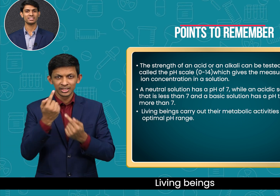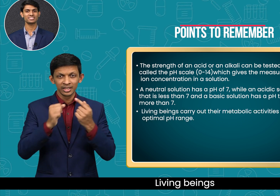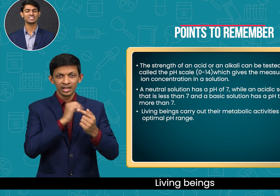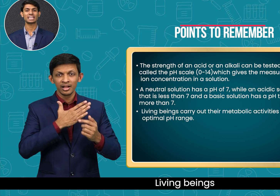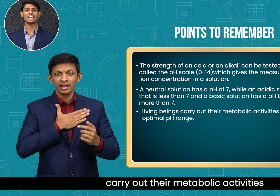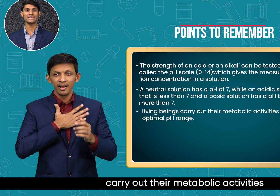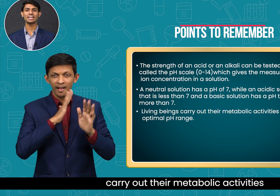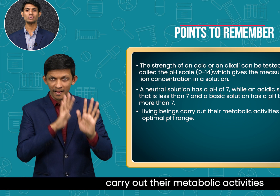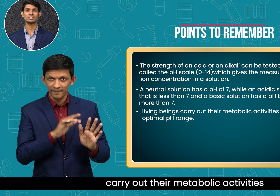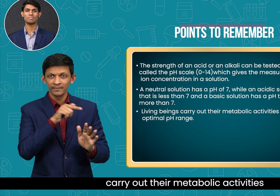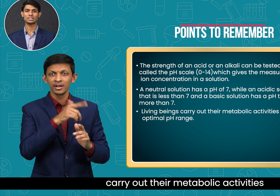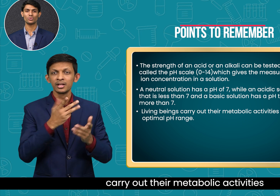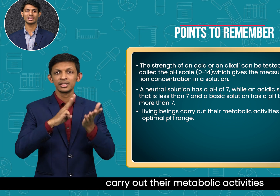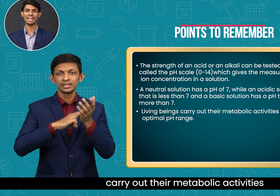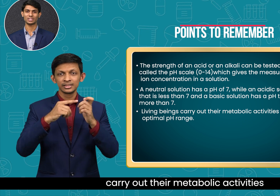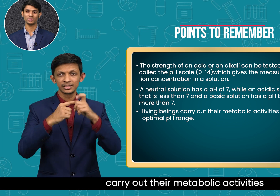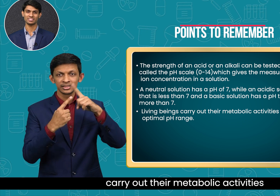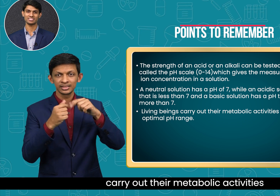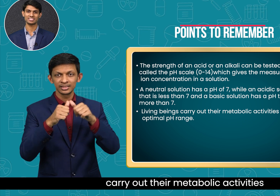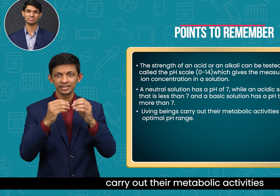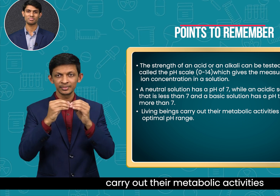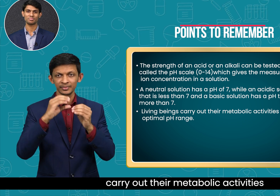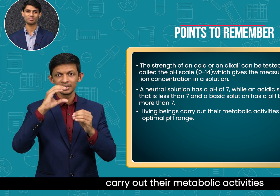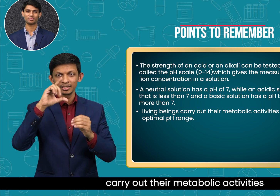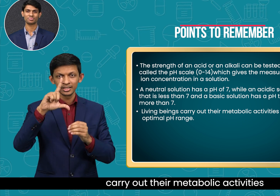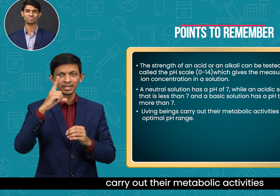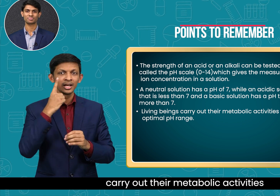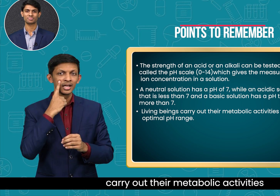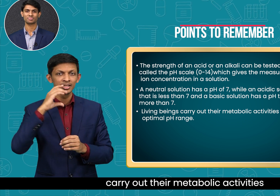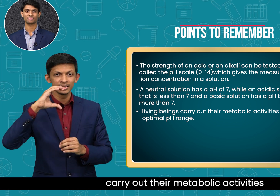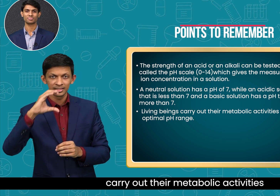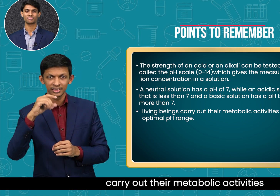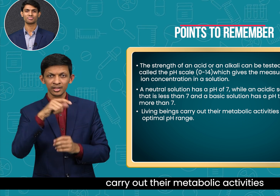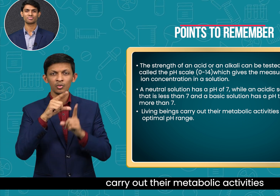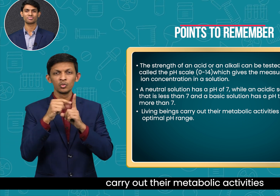Living beings carry out their metabolic activities